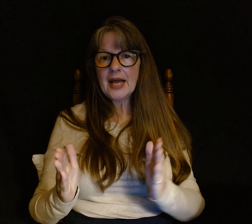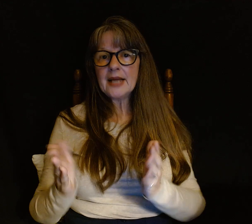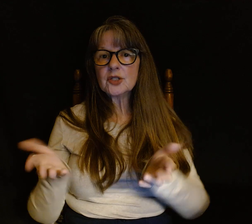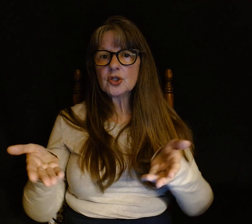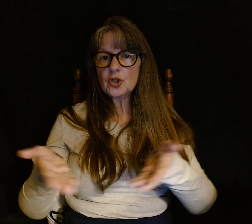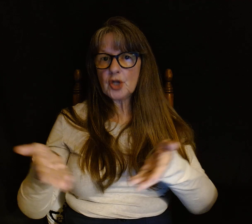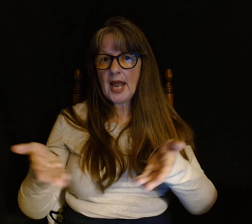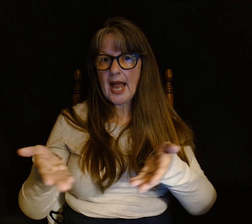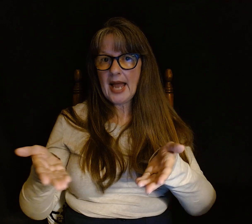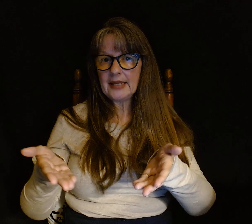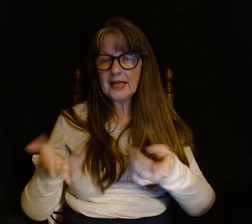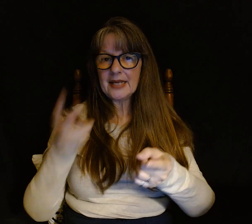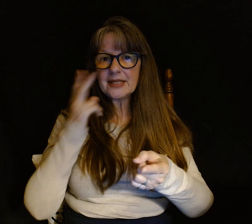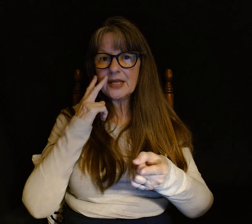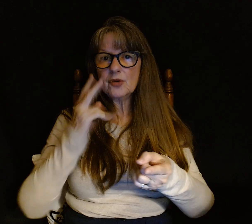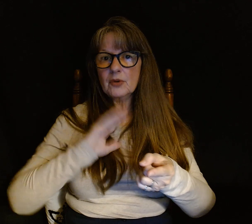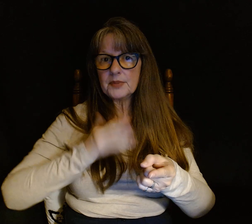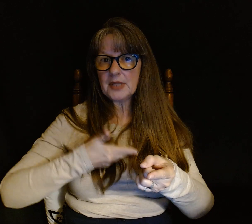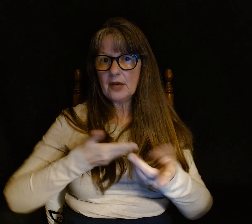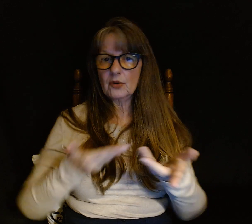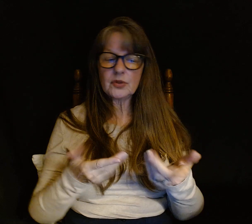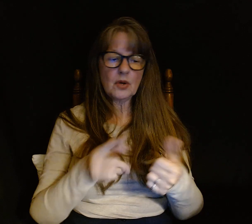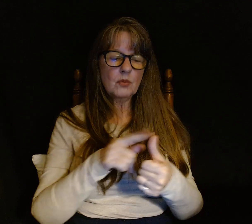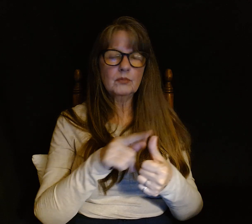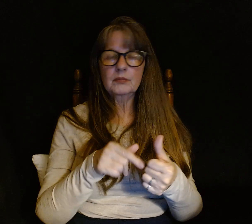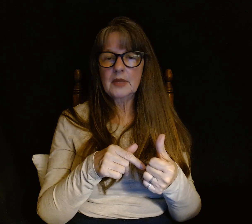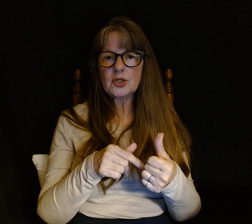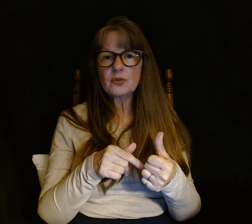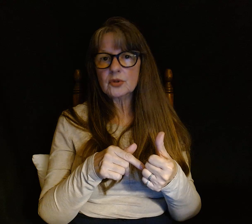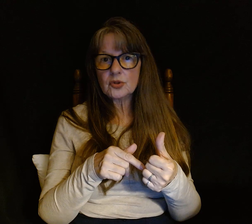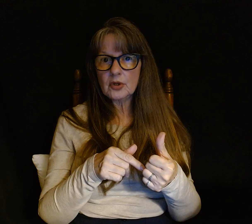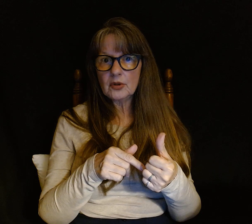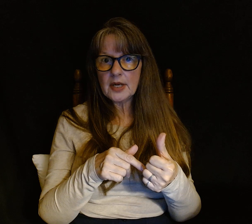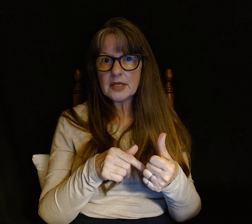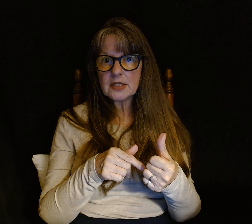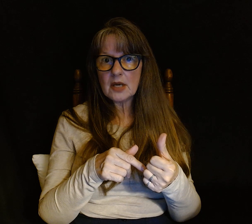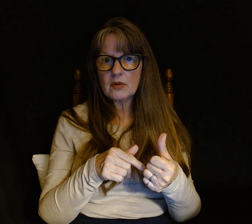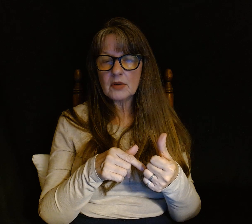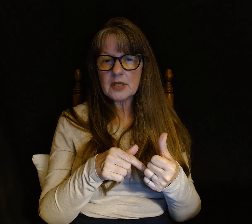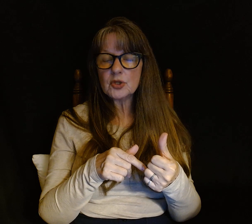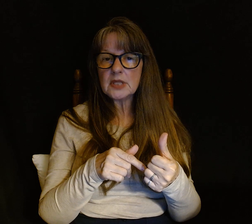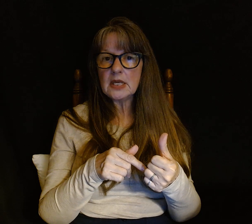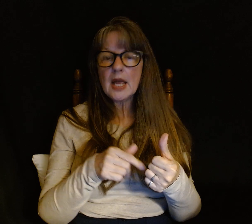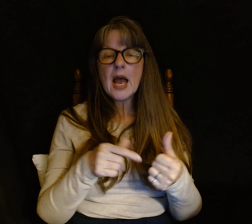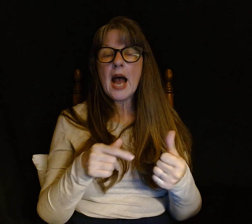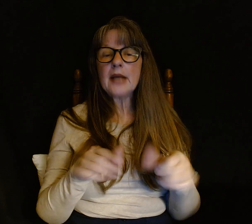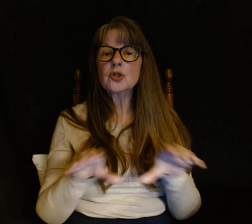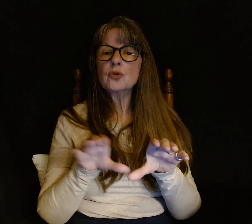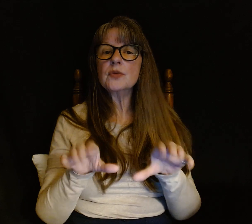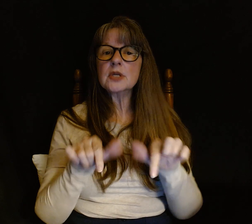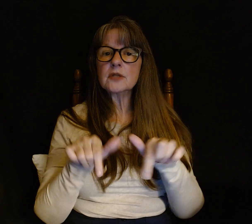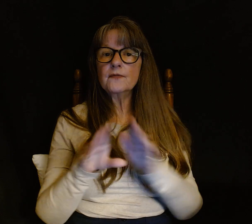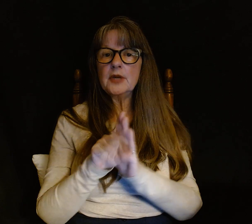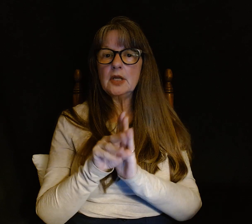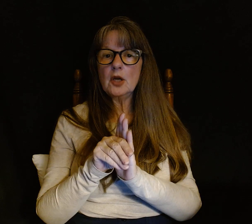let's chat. I see you're upset. So let's do it in stronger ASL, because I'm just thinking, I do this